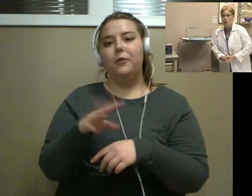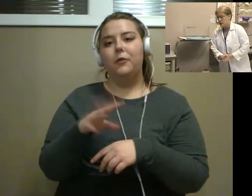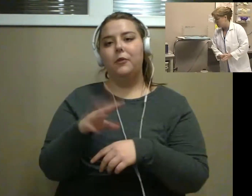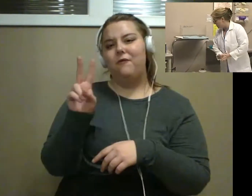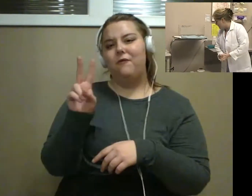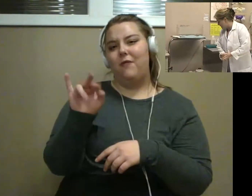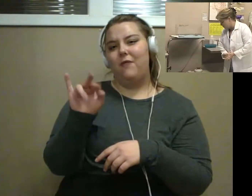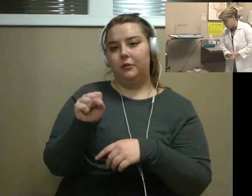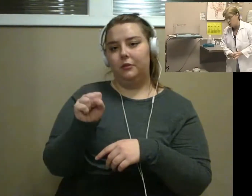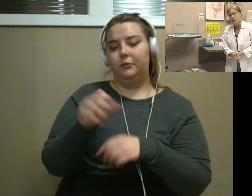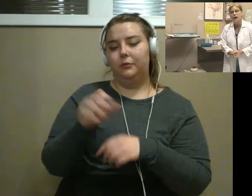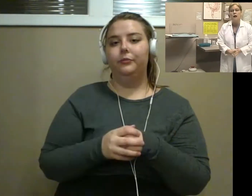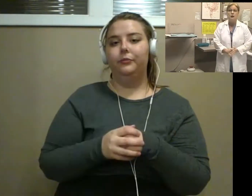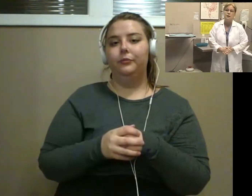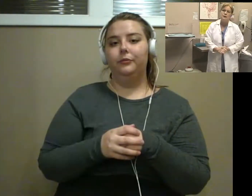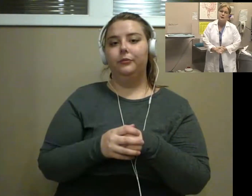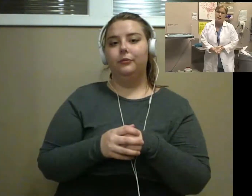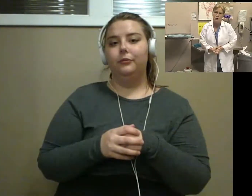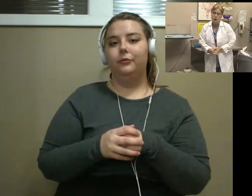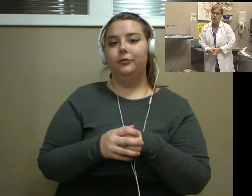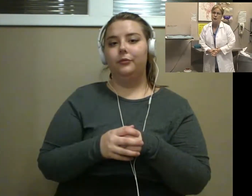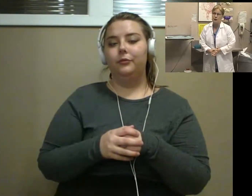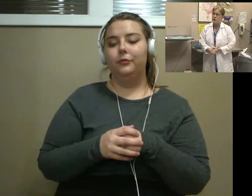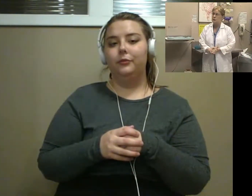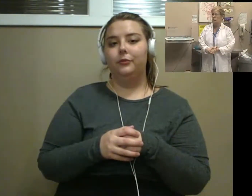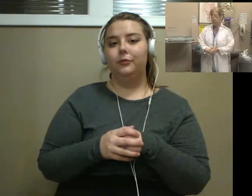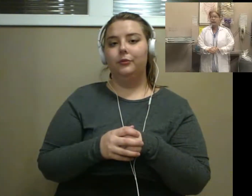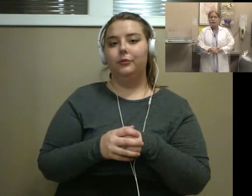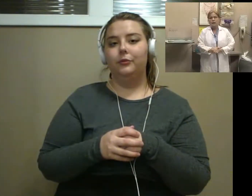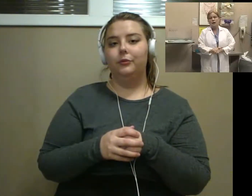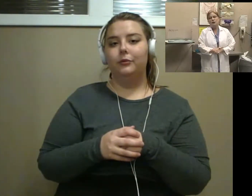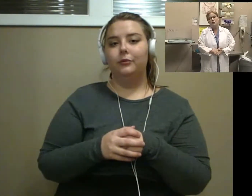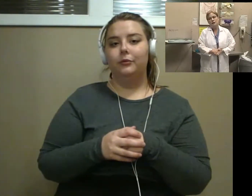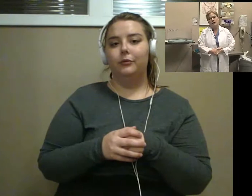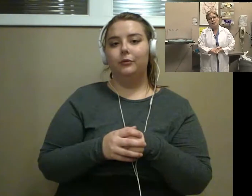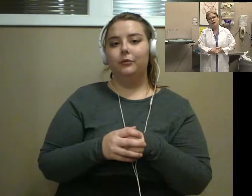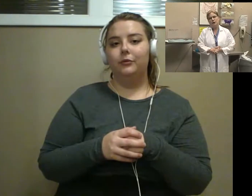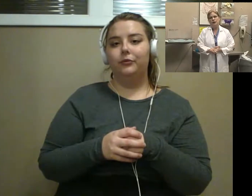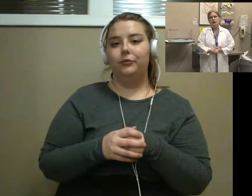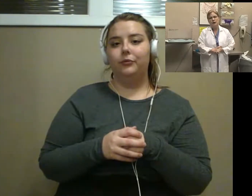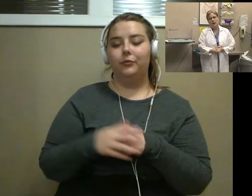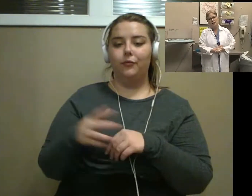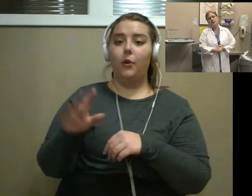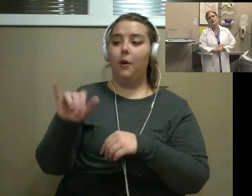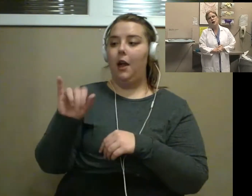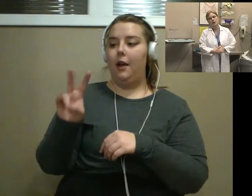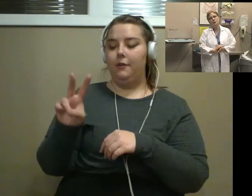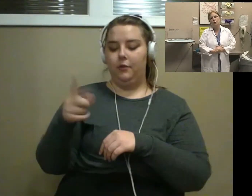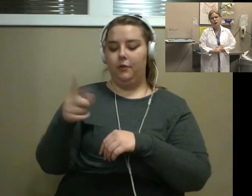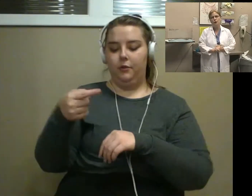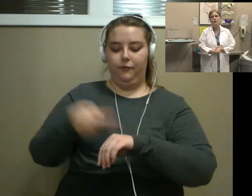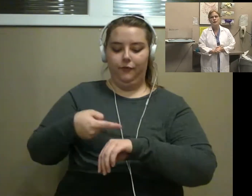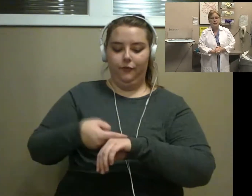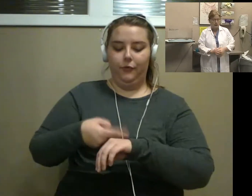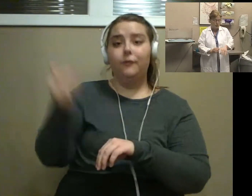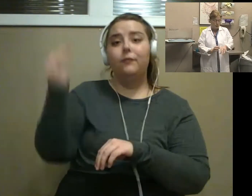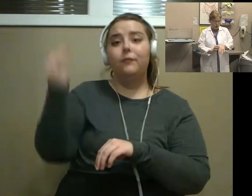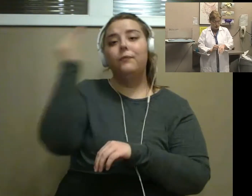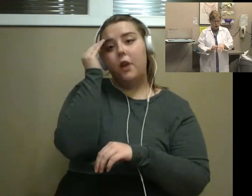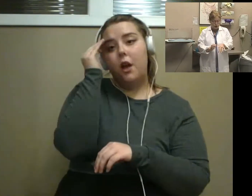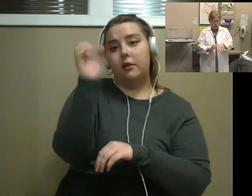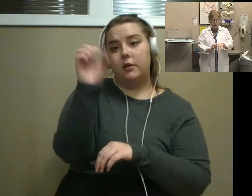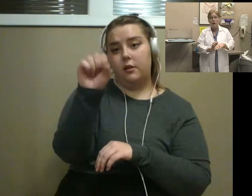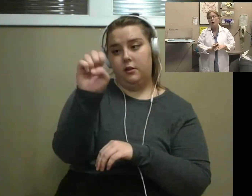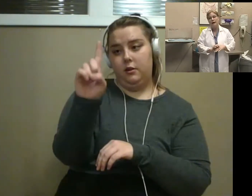because you're going to receive what's called conscious sedation during this exam. Conscious sedation is not putting you to sleep.